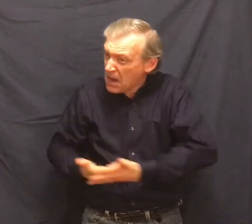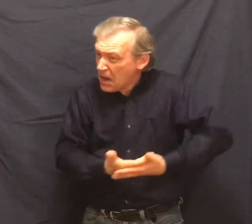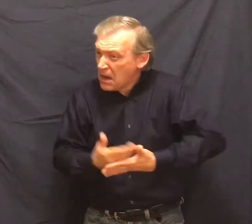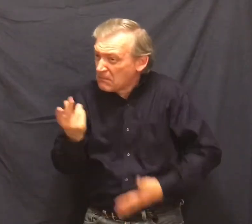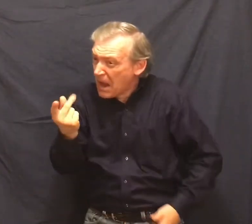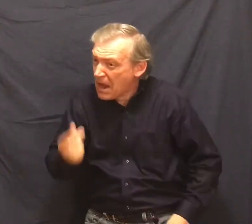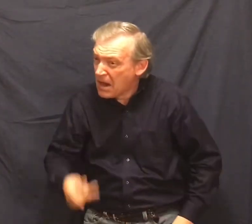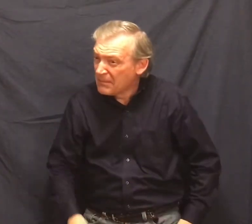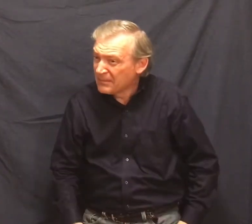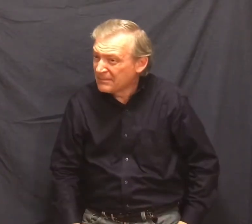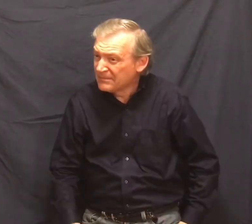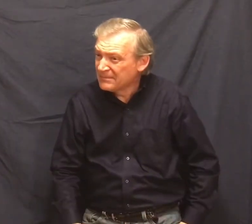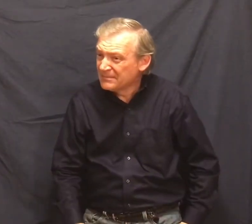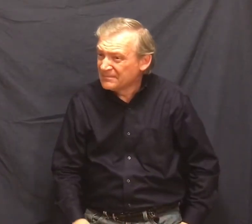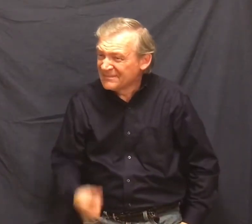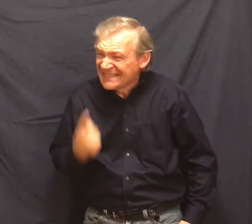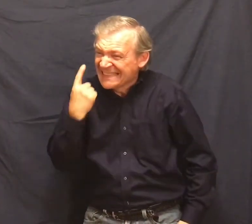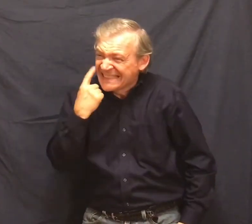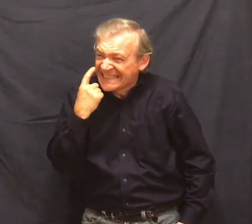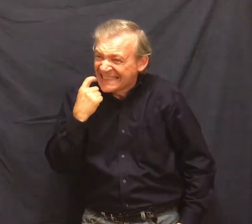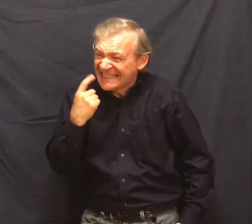"Just born last night and you take him out of the nest."